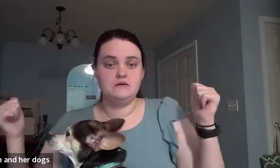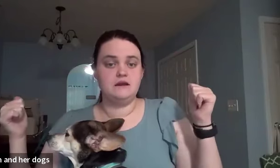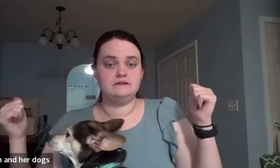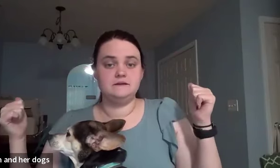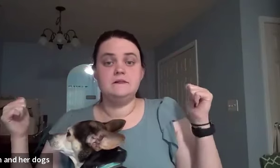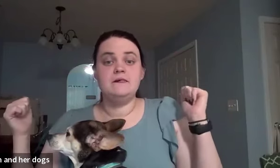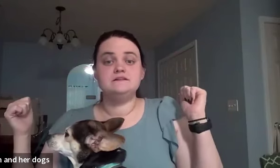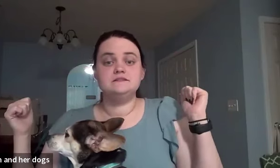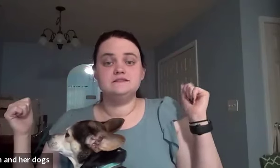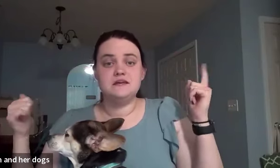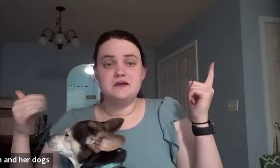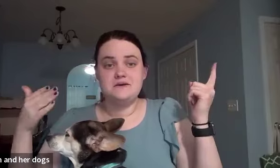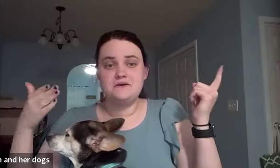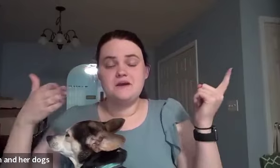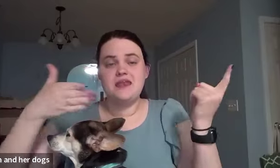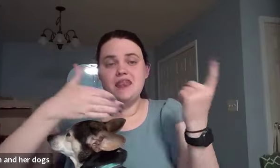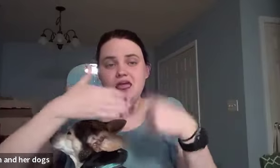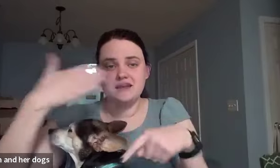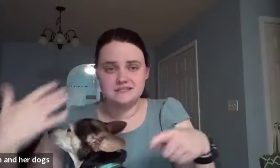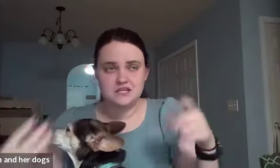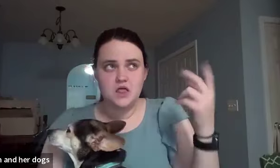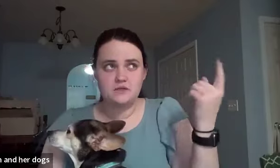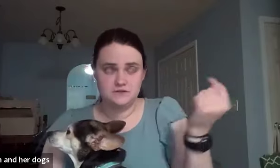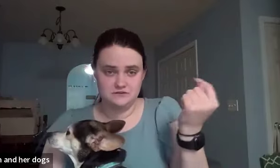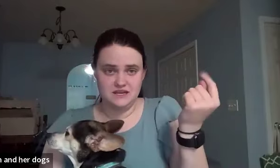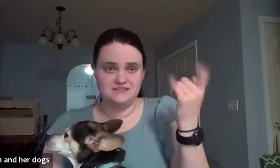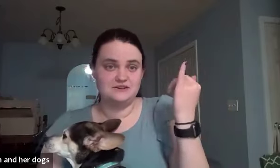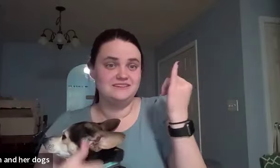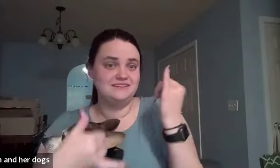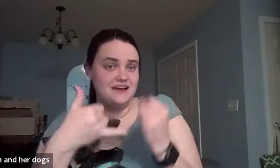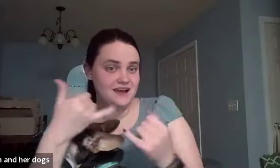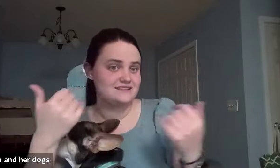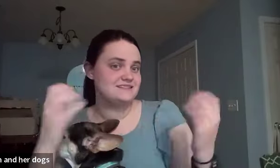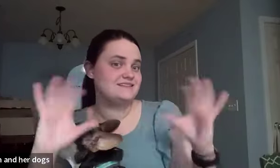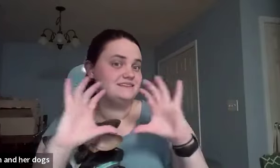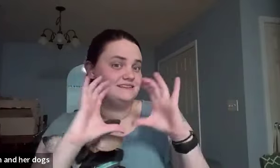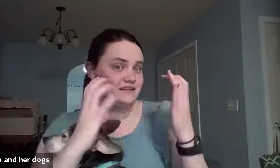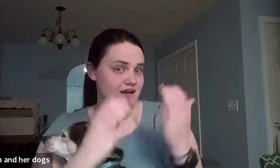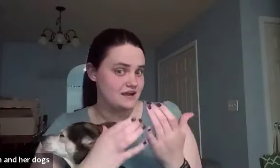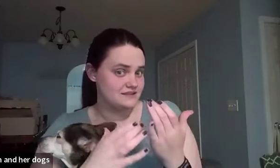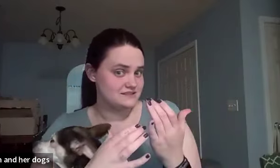All right. So next Tuesday is our last